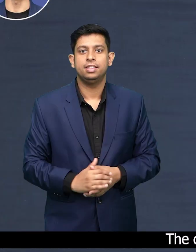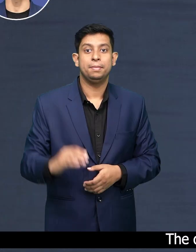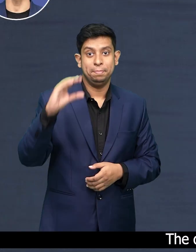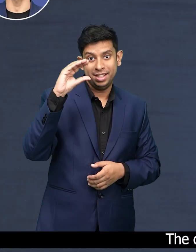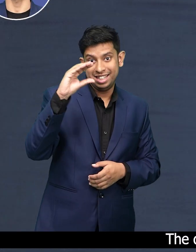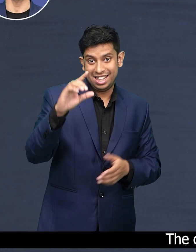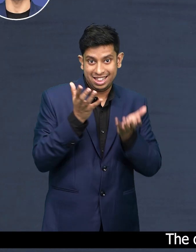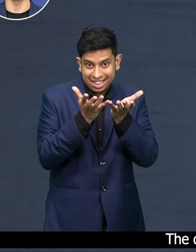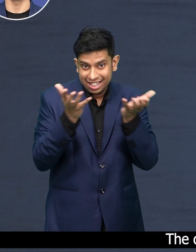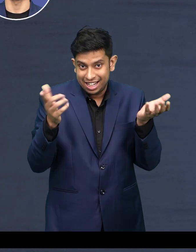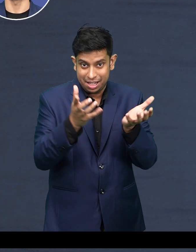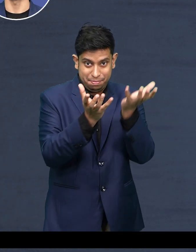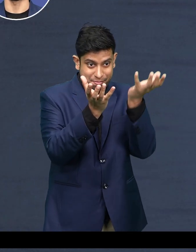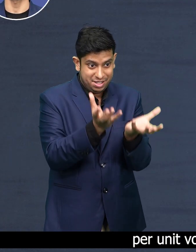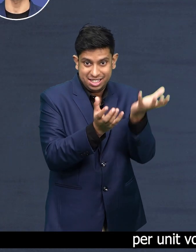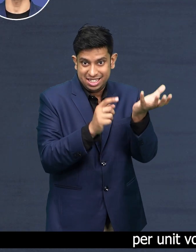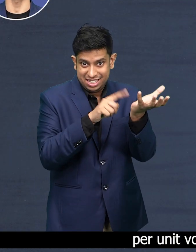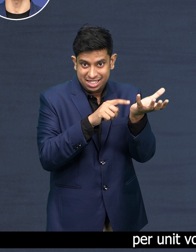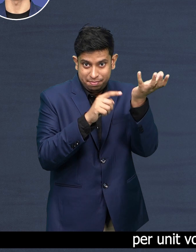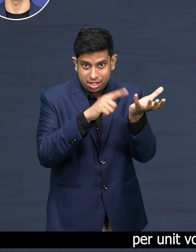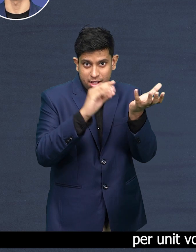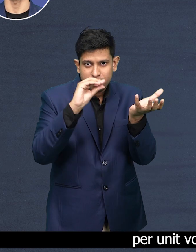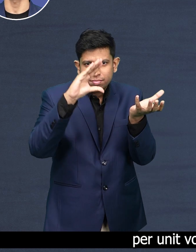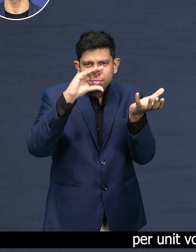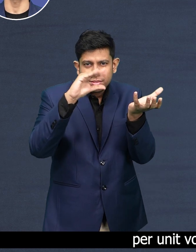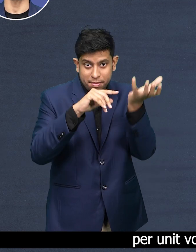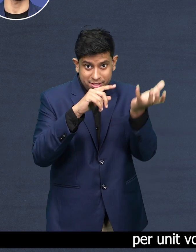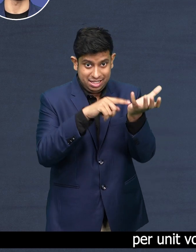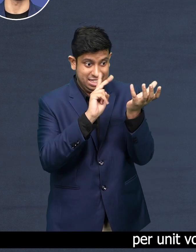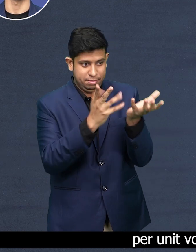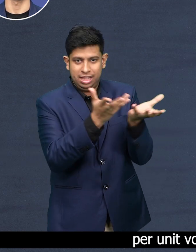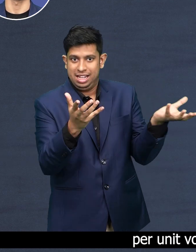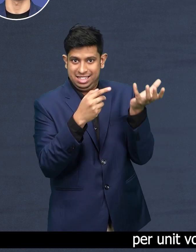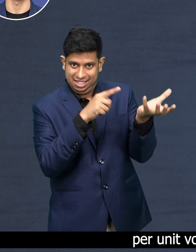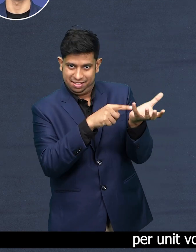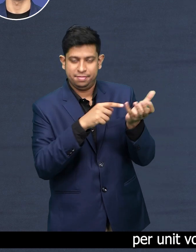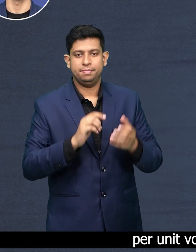The density of a substance is the mass per unit volume of a given substance.